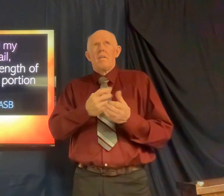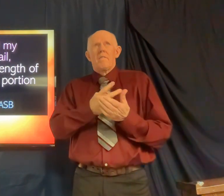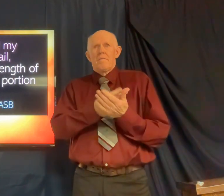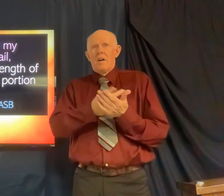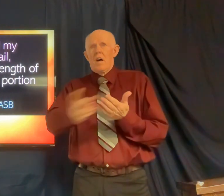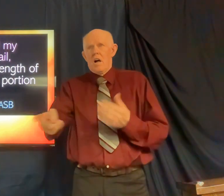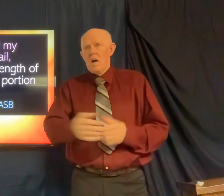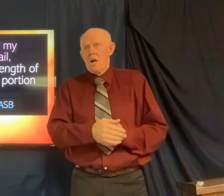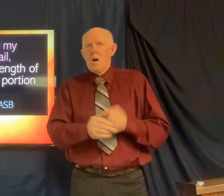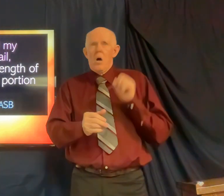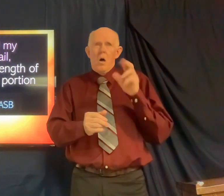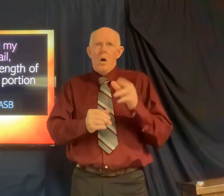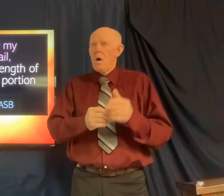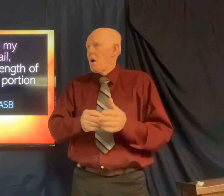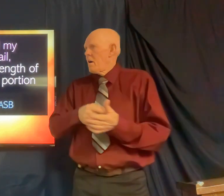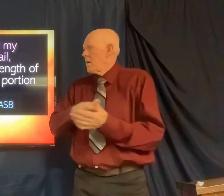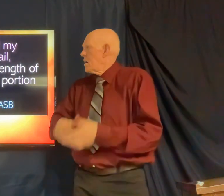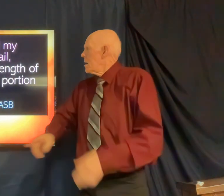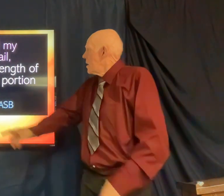may fail.